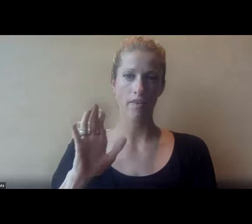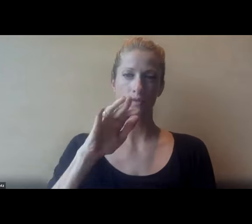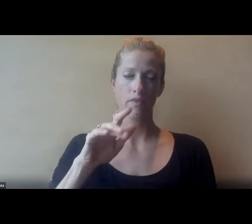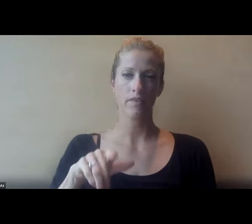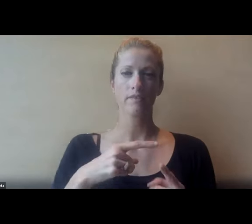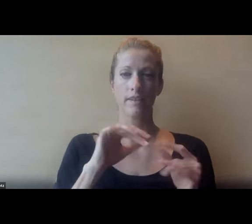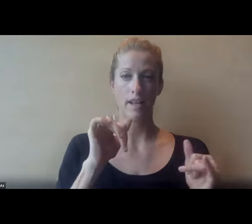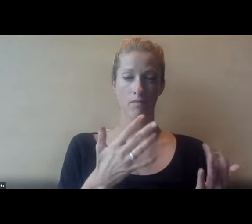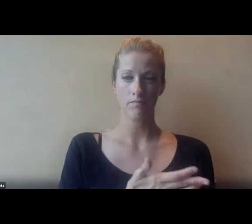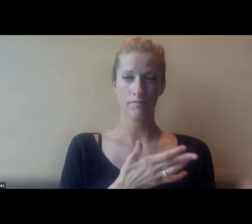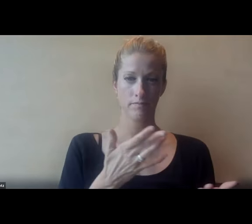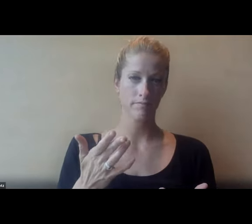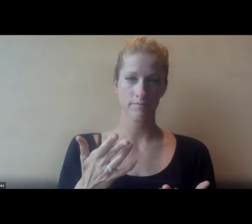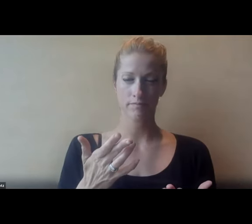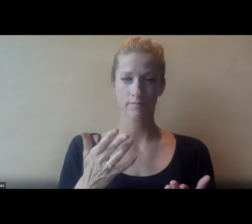and learn some